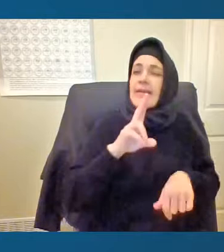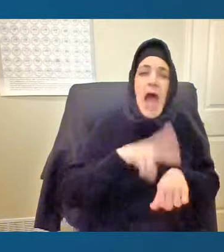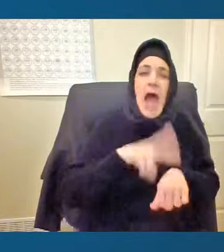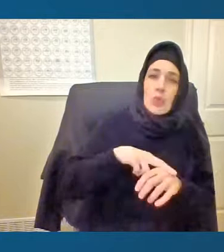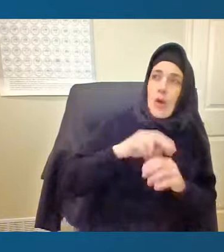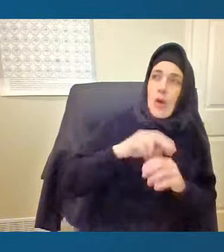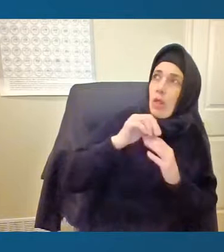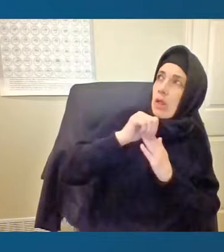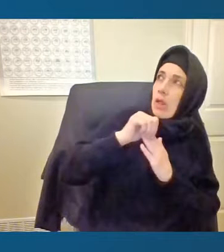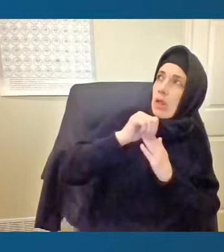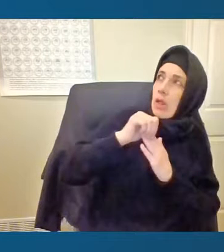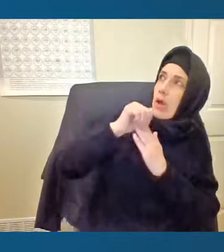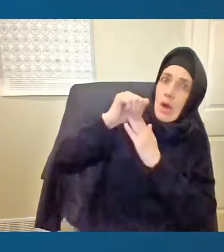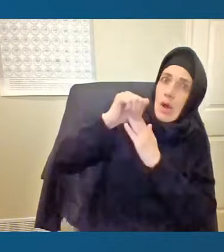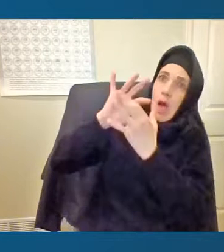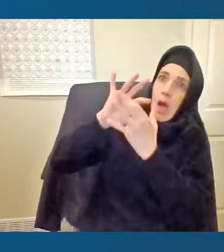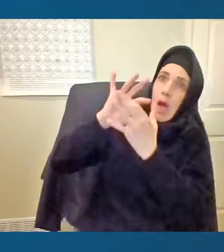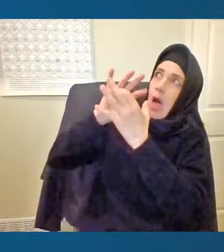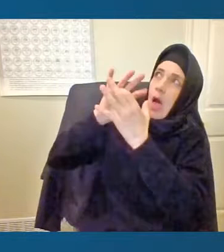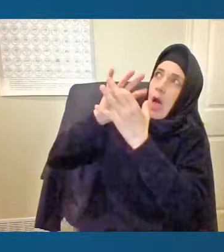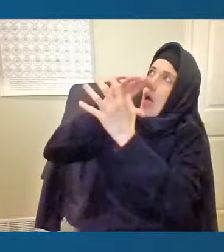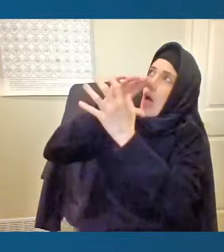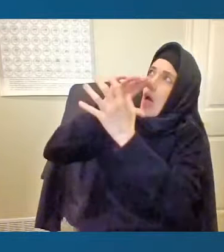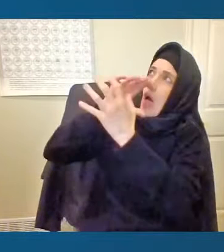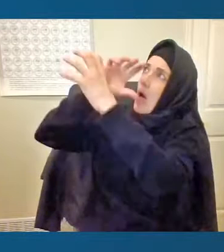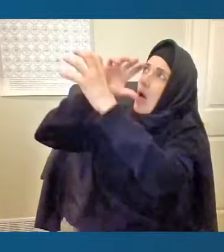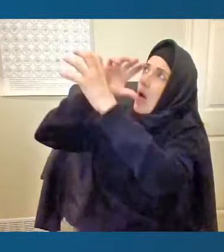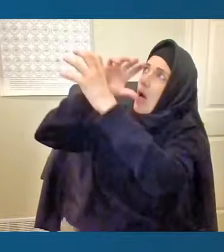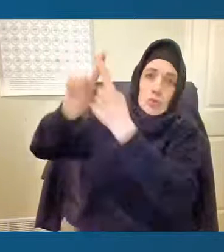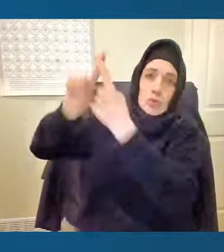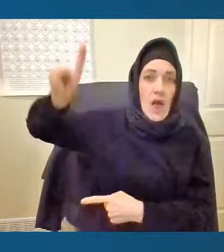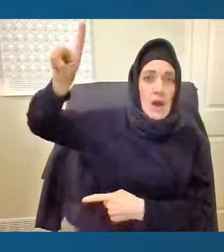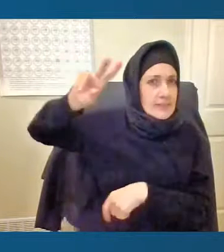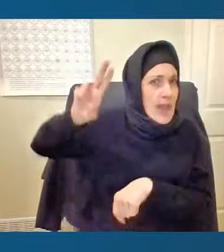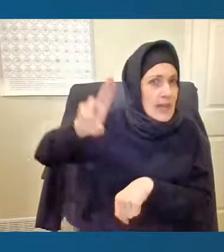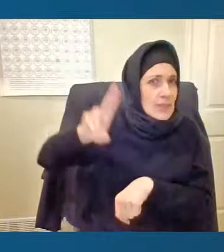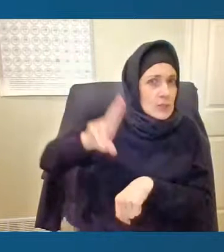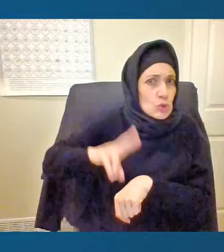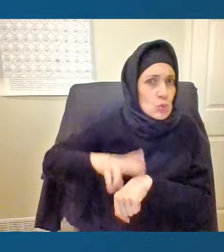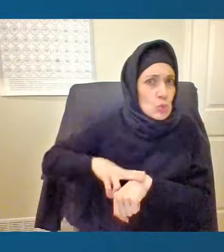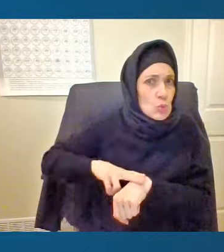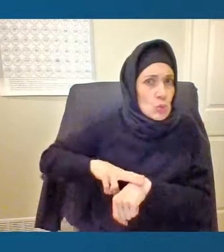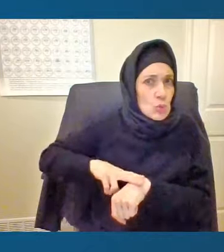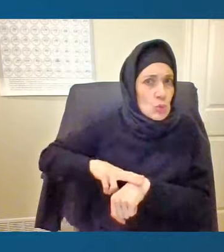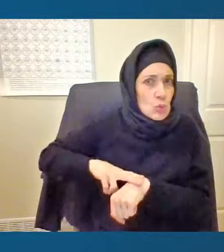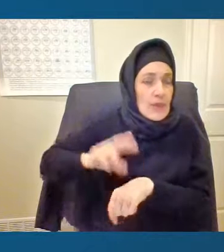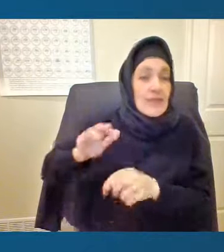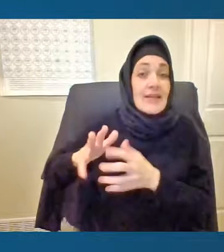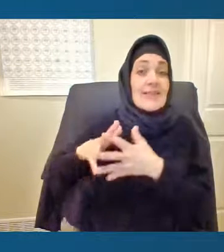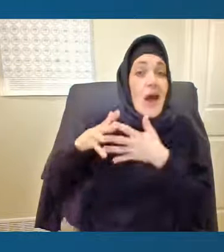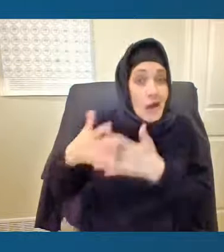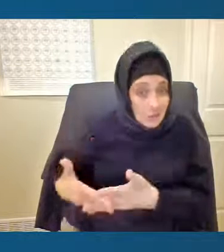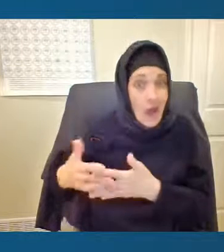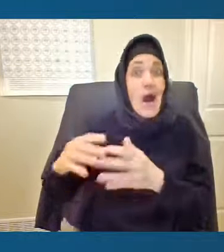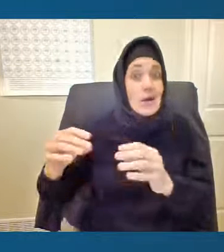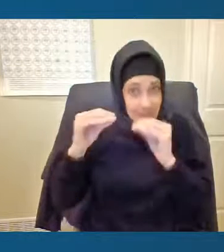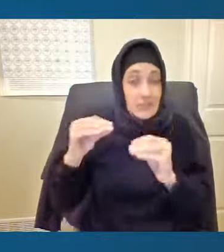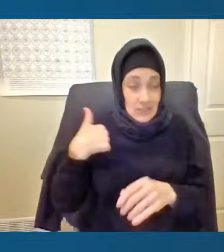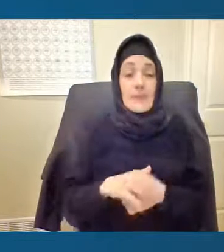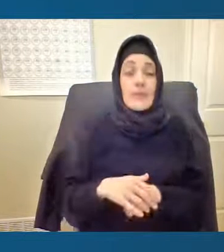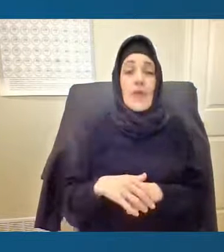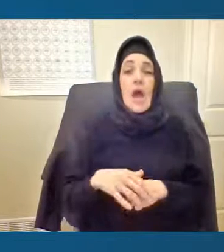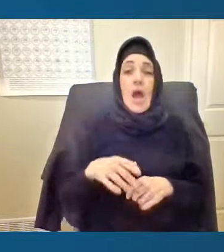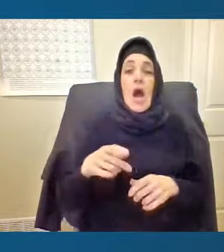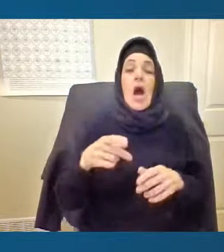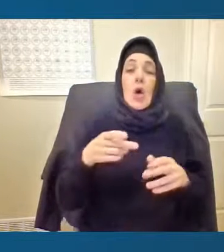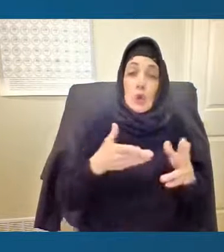natural connection. And that's what the Quran teaches us. Ala bi dhikrillahi tatma'inul qulub. It is through the remembrance of God that the hearts, the